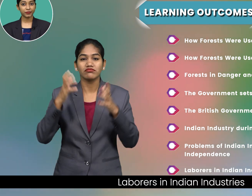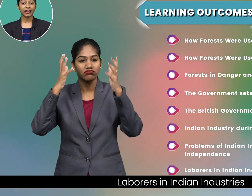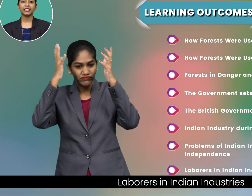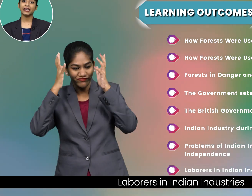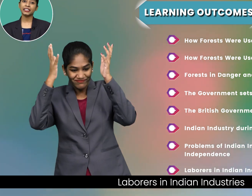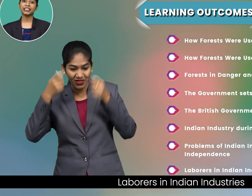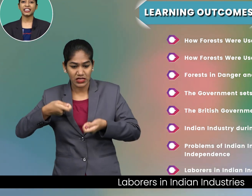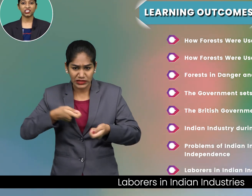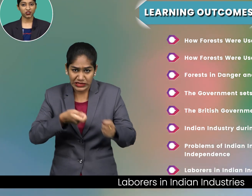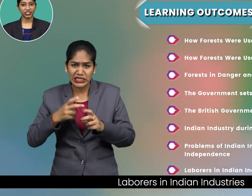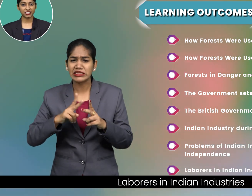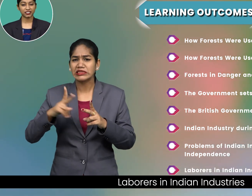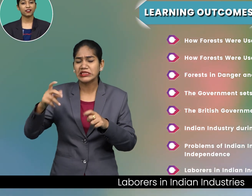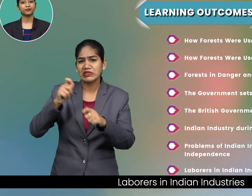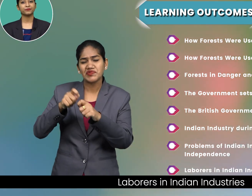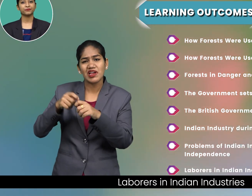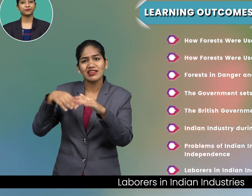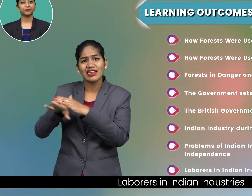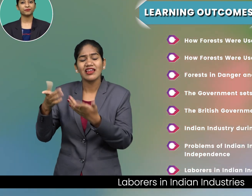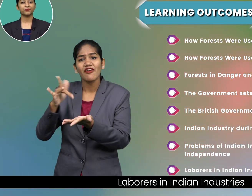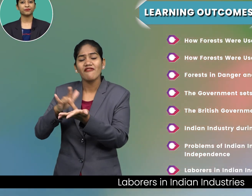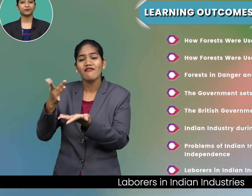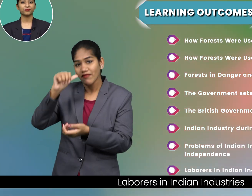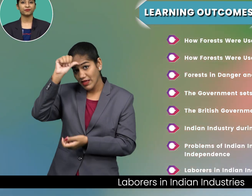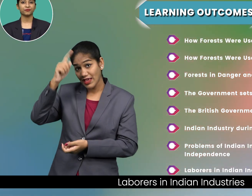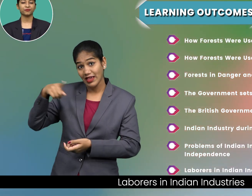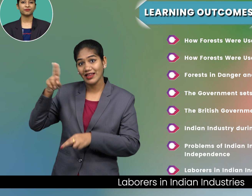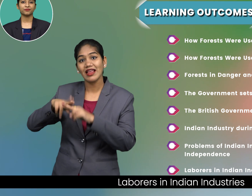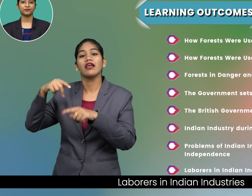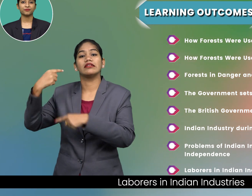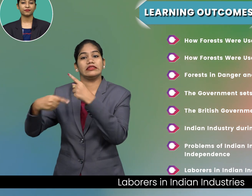Laborers in Indian industries.